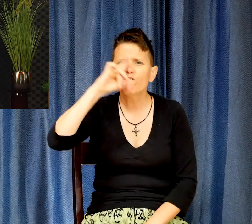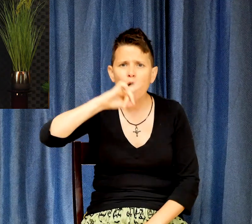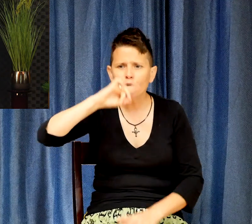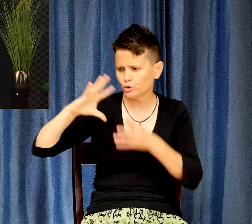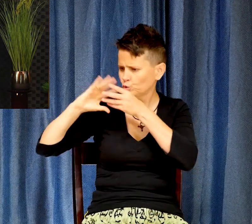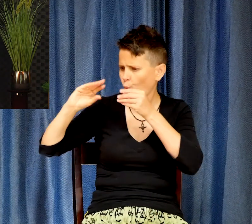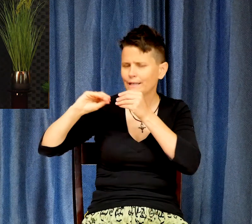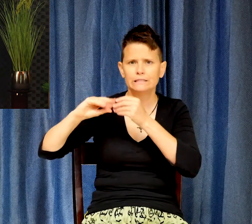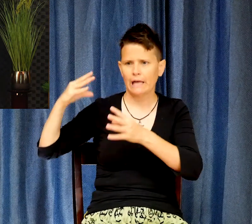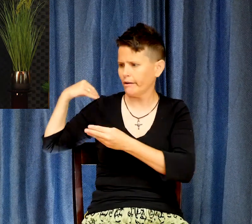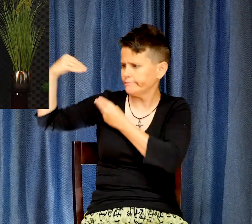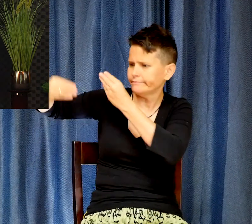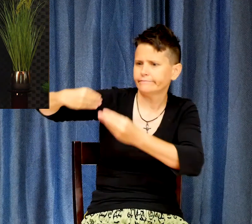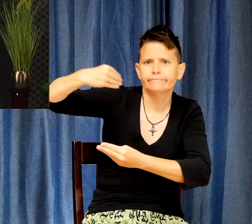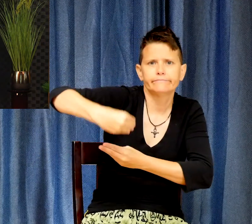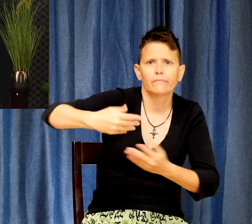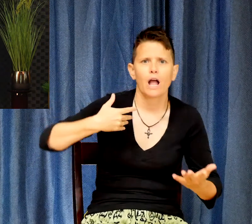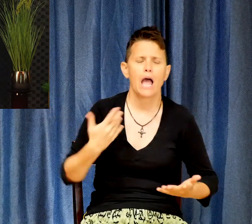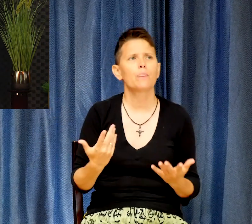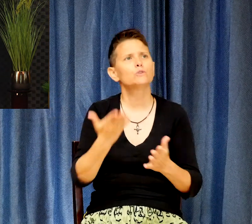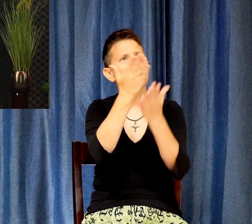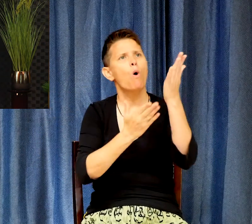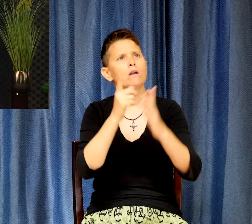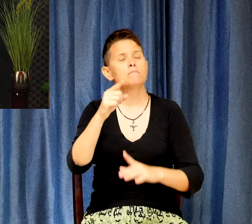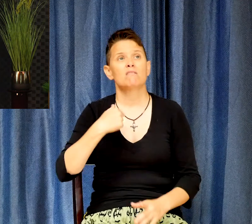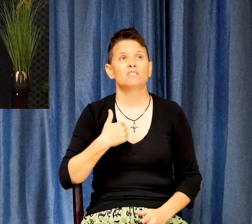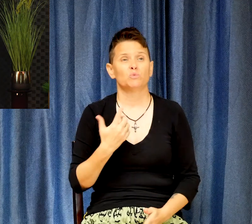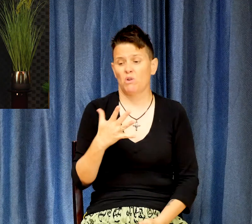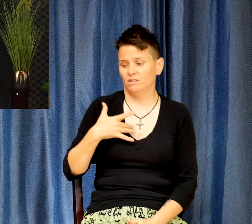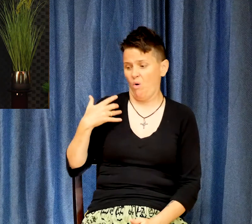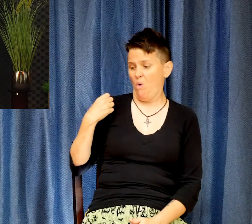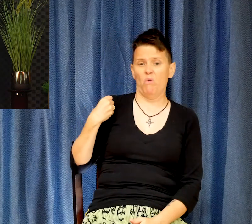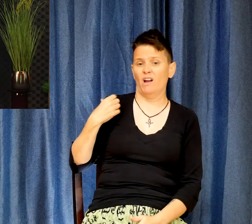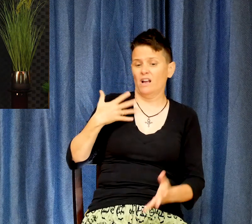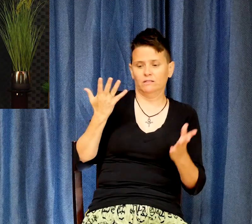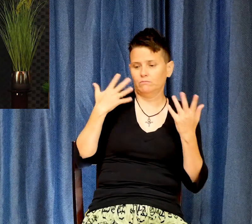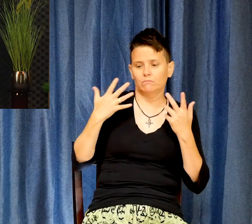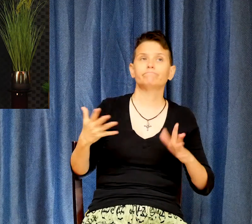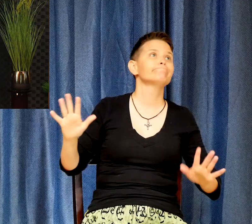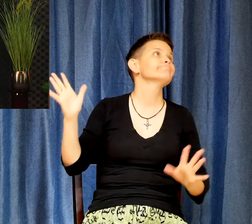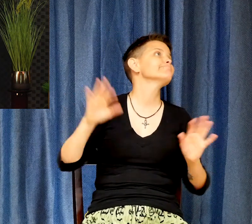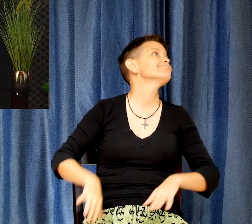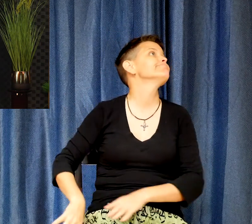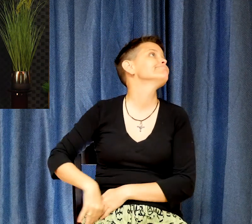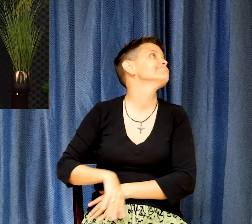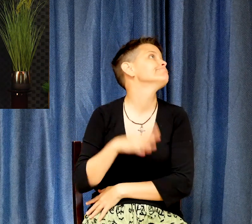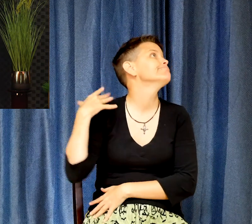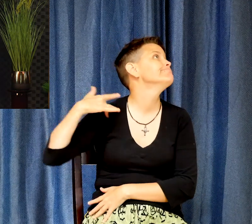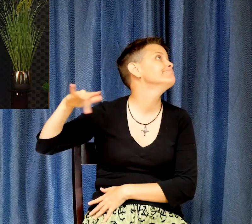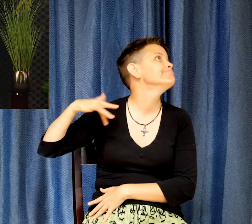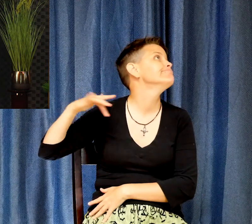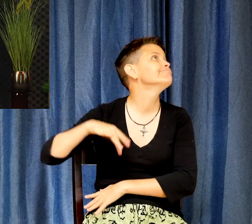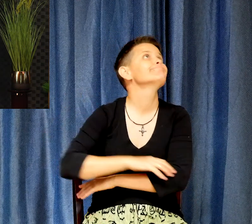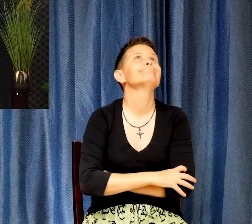our world. And there's a part of me that would rather shy away and bury my head and just sit in my meditation space and